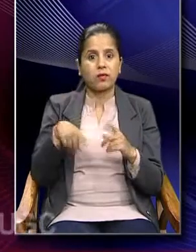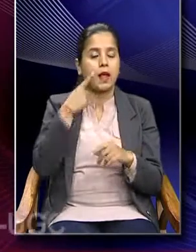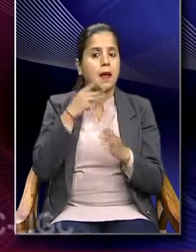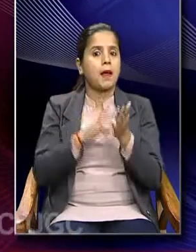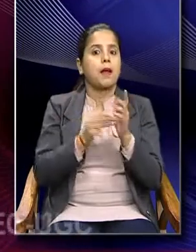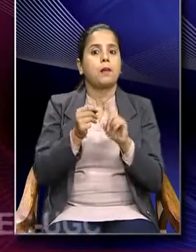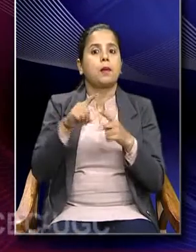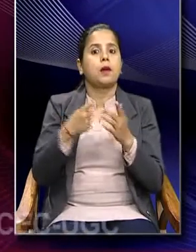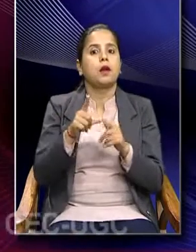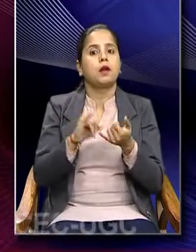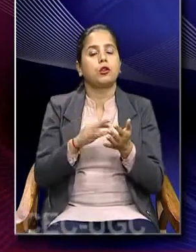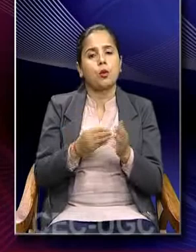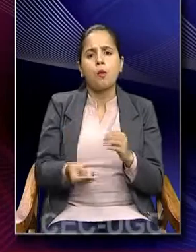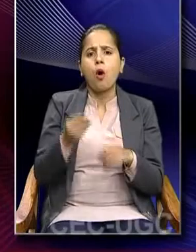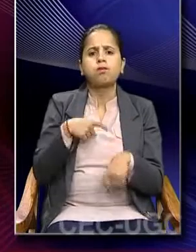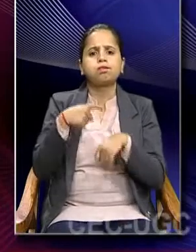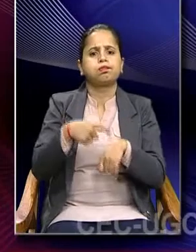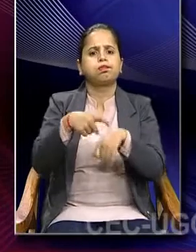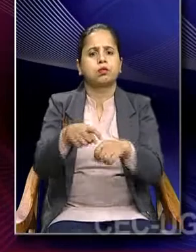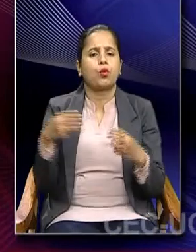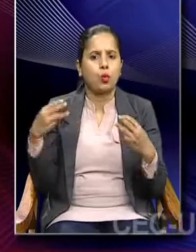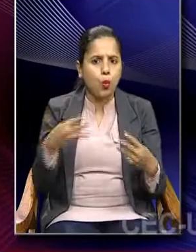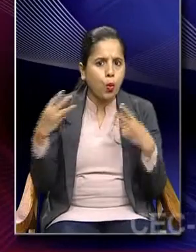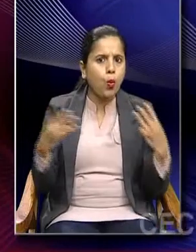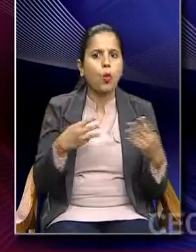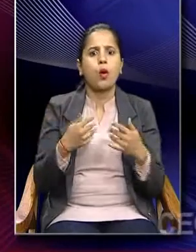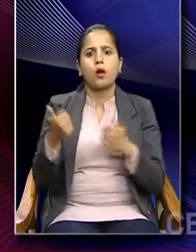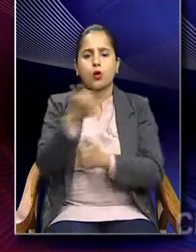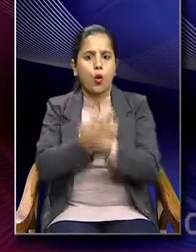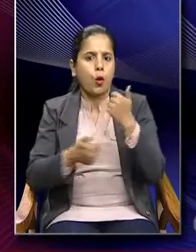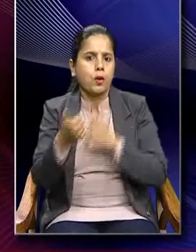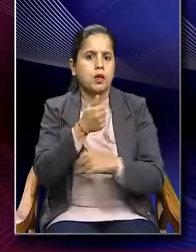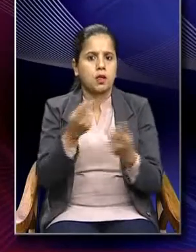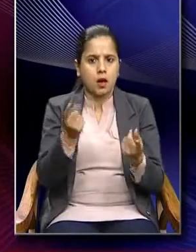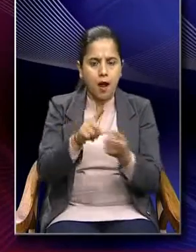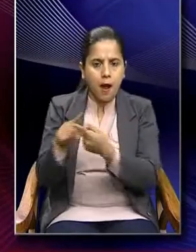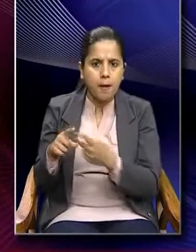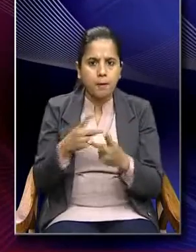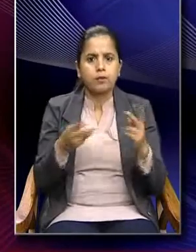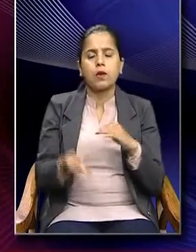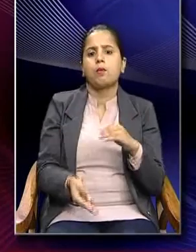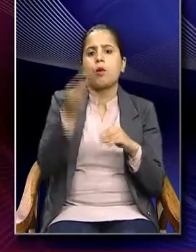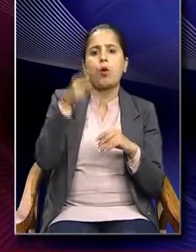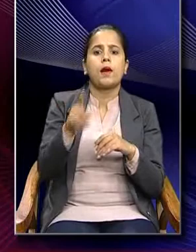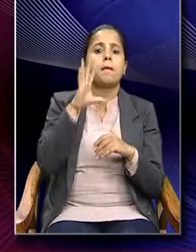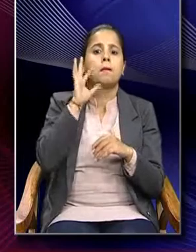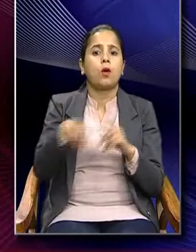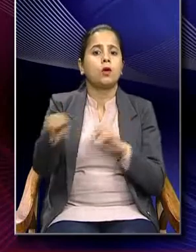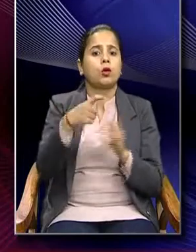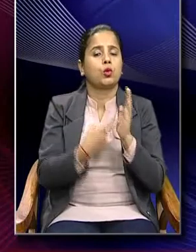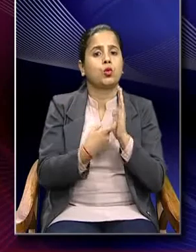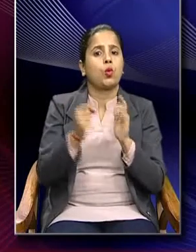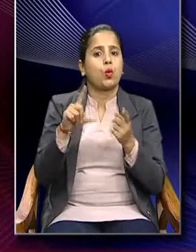imperialism will lead to more frequent wars, more frequent competition, which play an important role